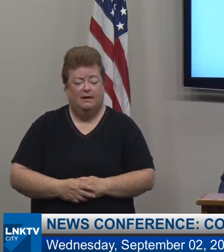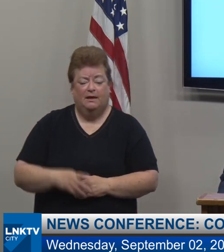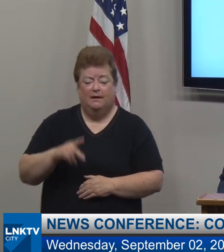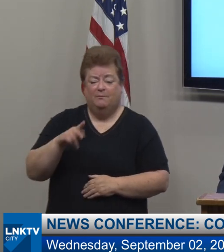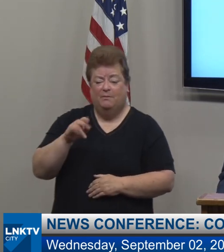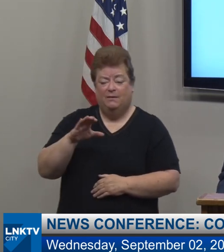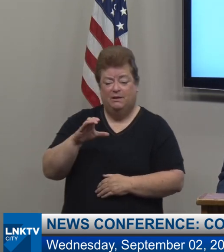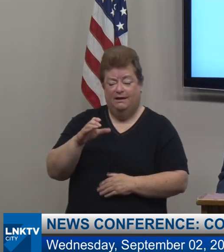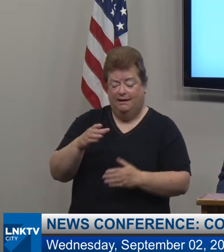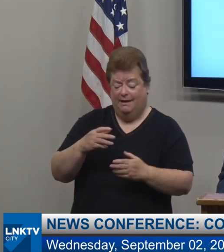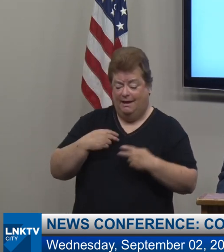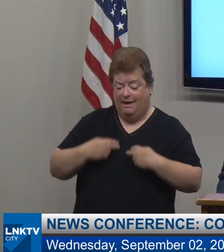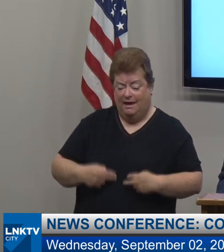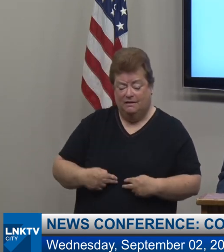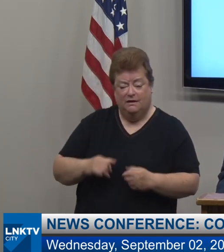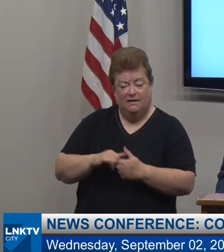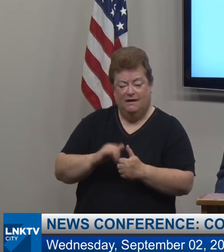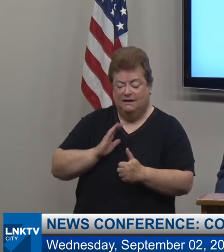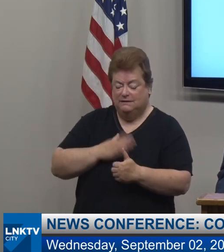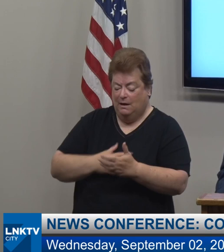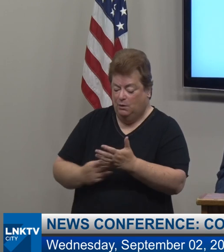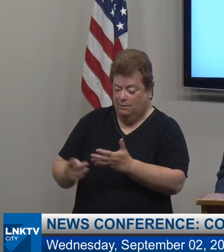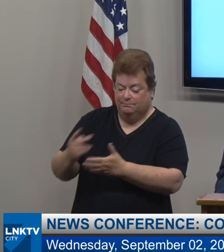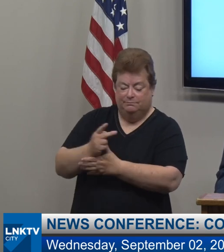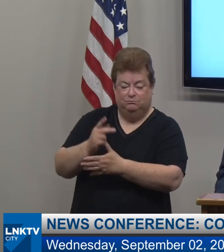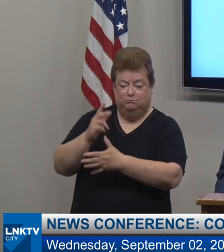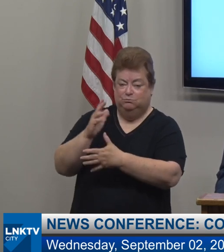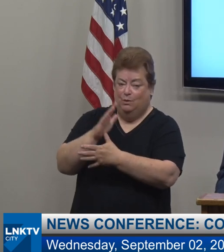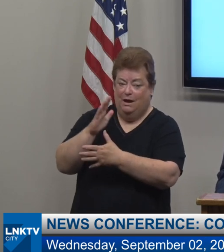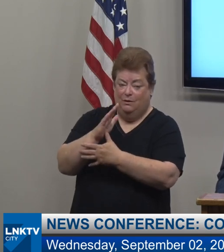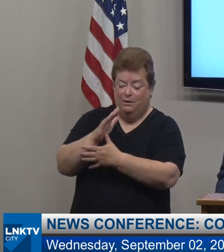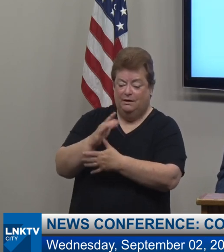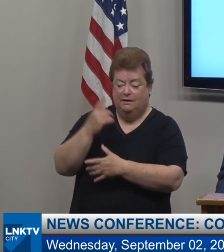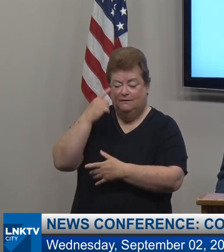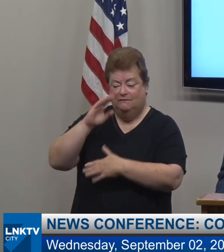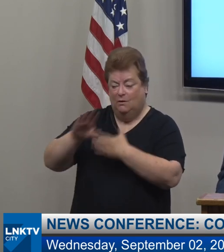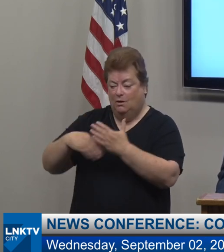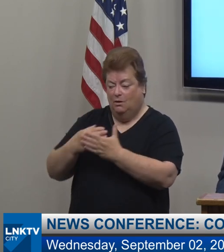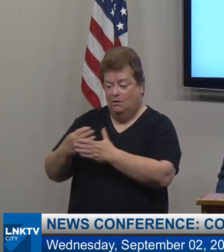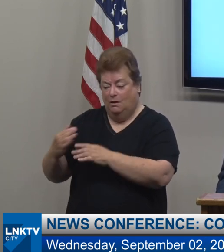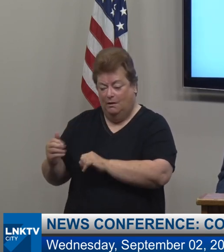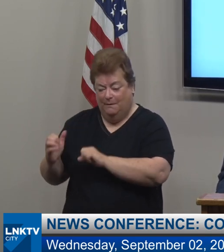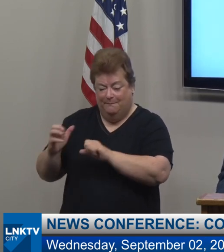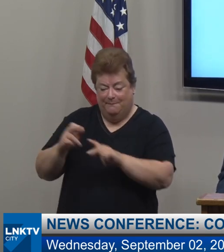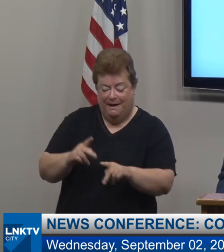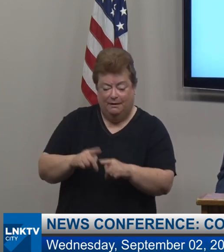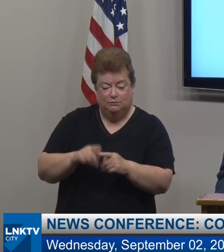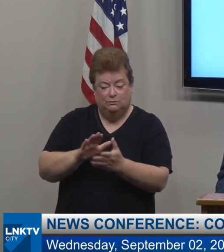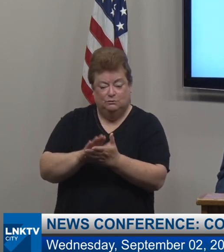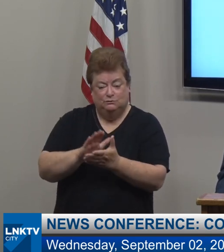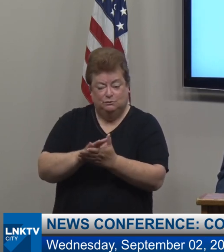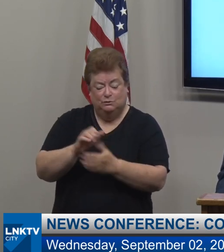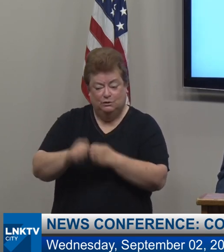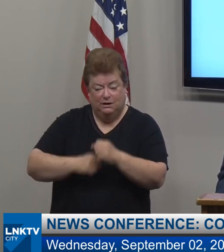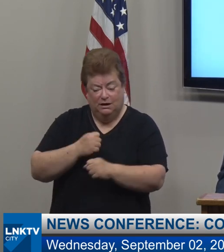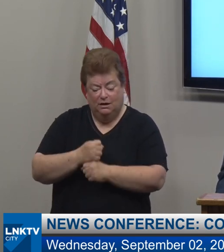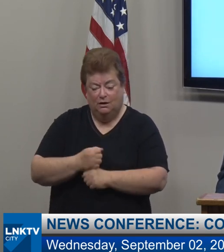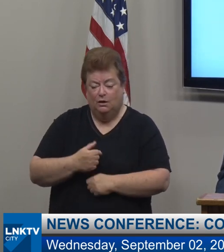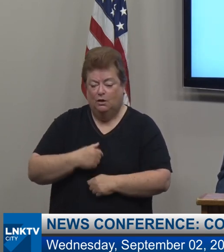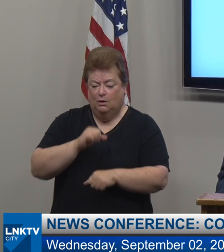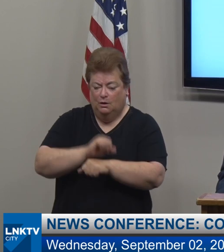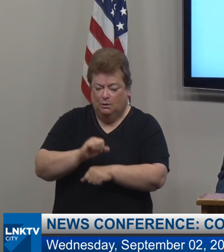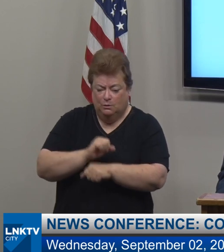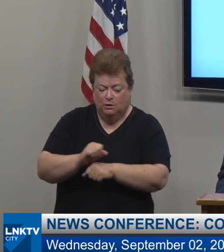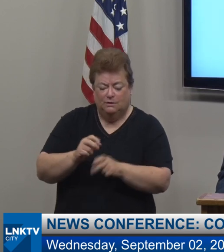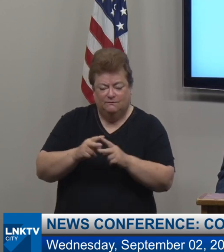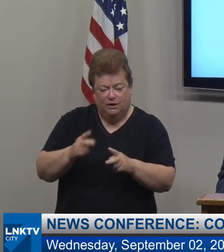health has been our number one priority in returning to the school year this year. We have worked very,